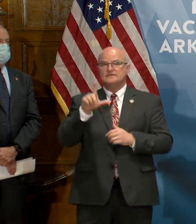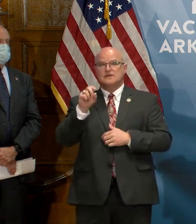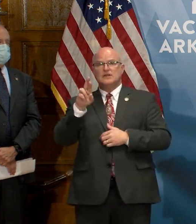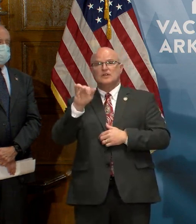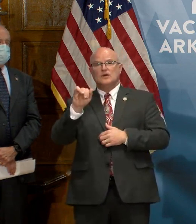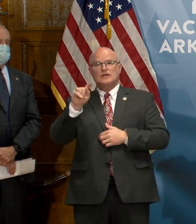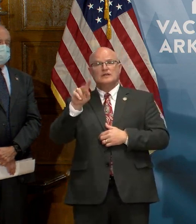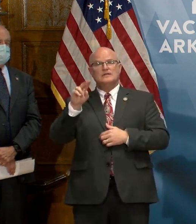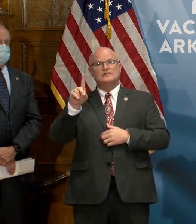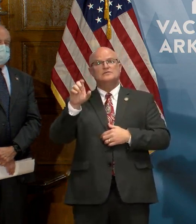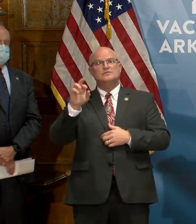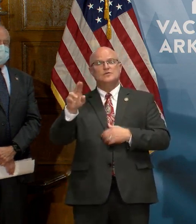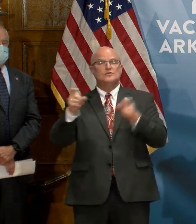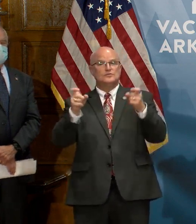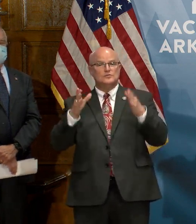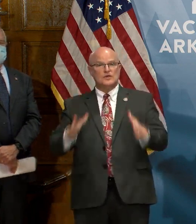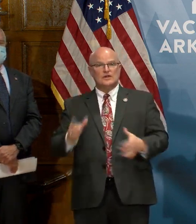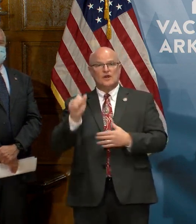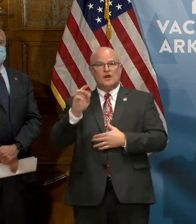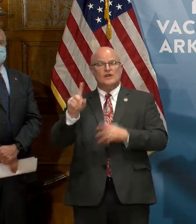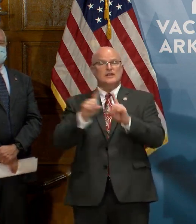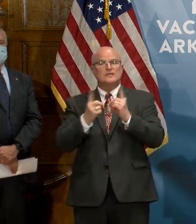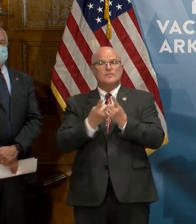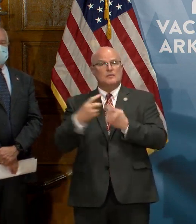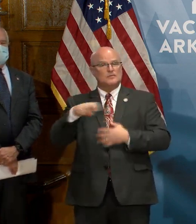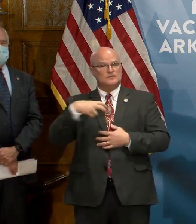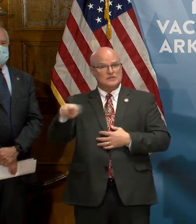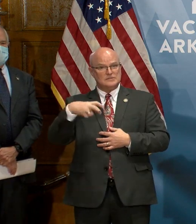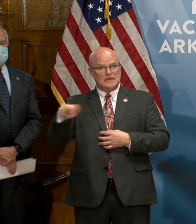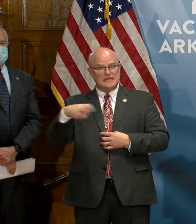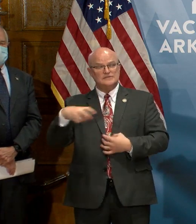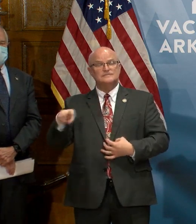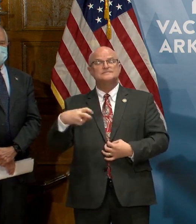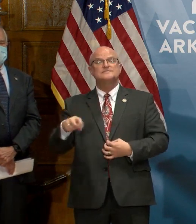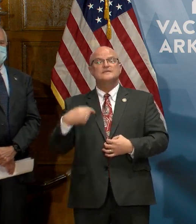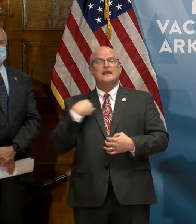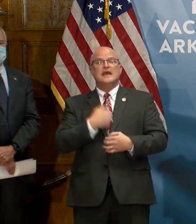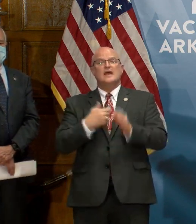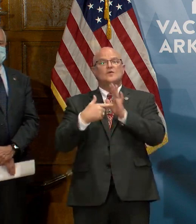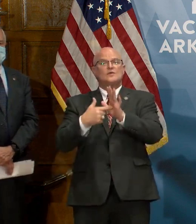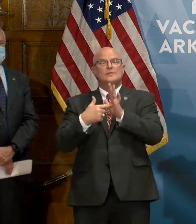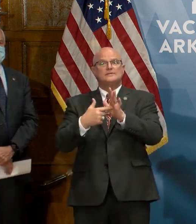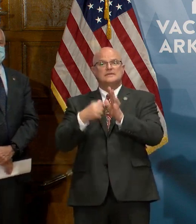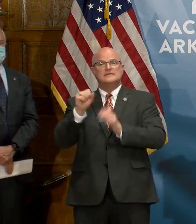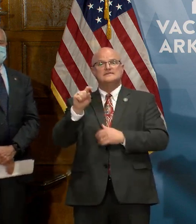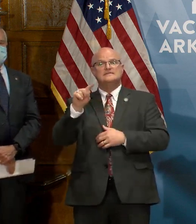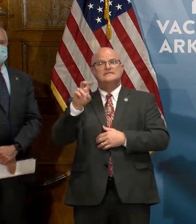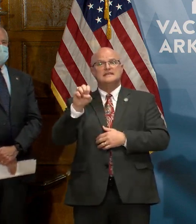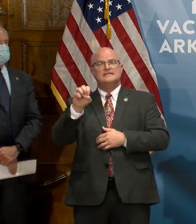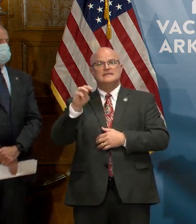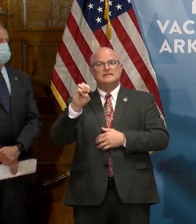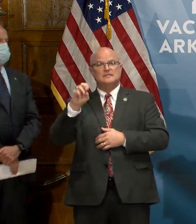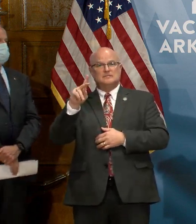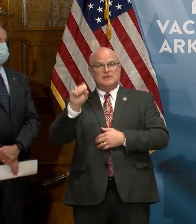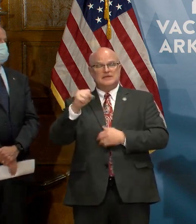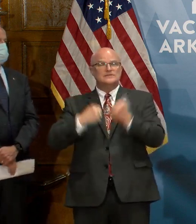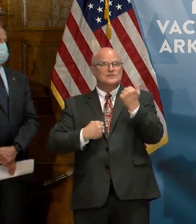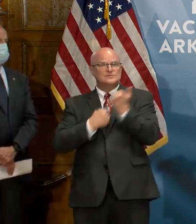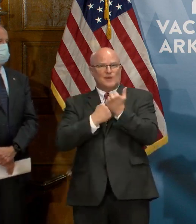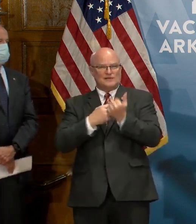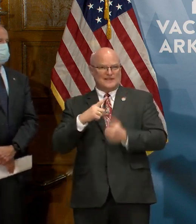Lori Tudor, Director of the Arkansas Department of Transportation, and we have Representative Stephen Meeks, who